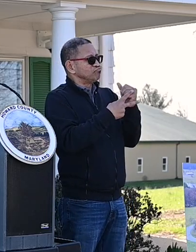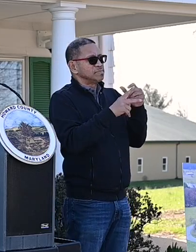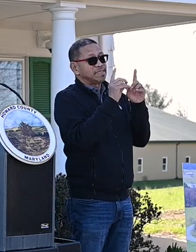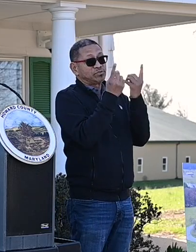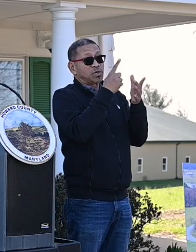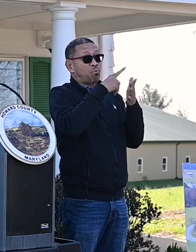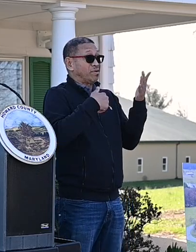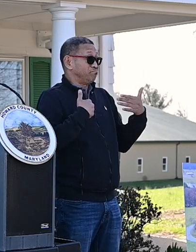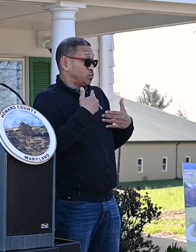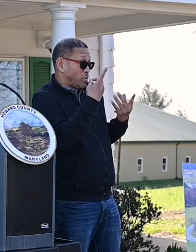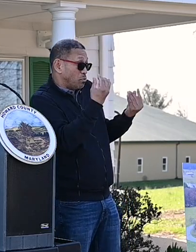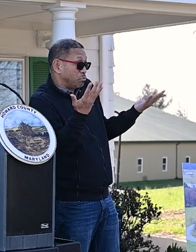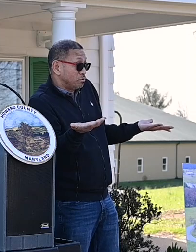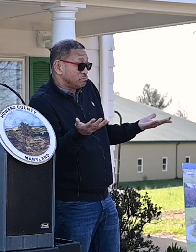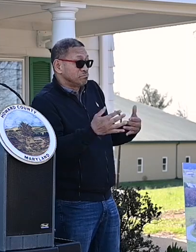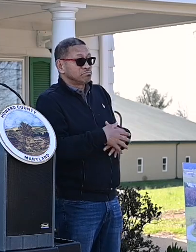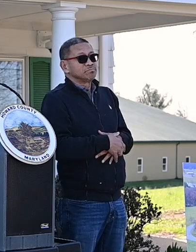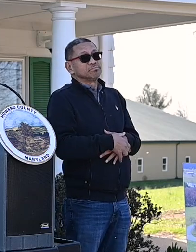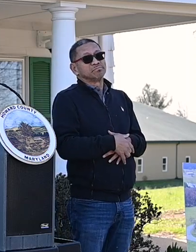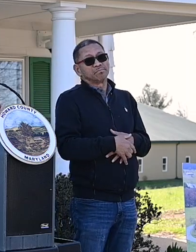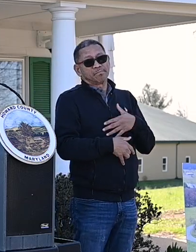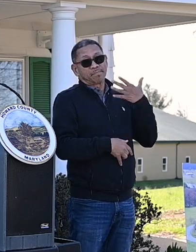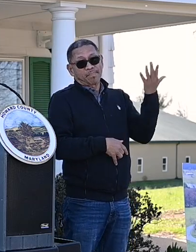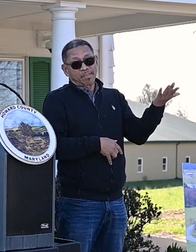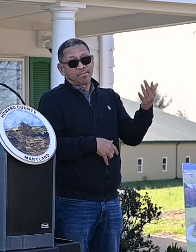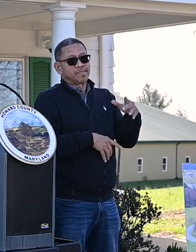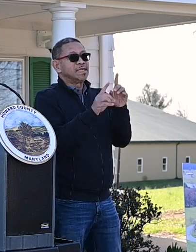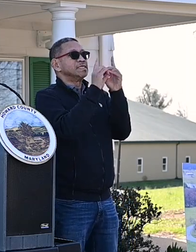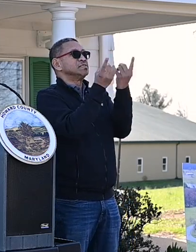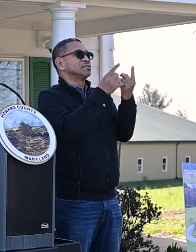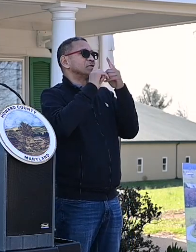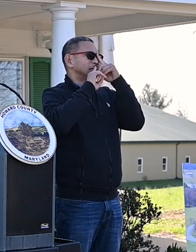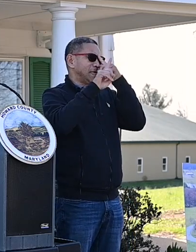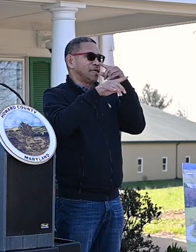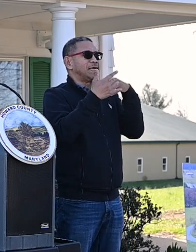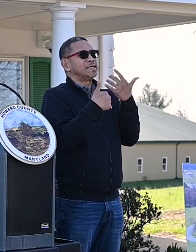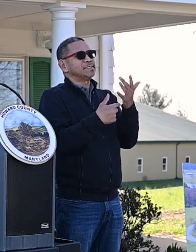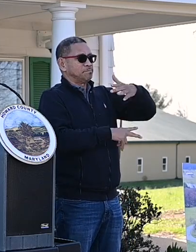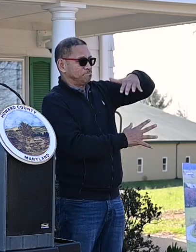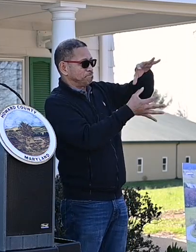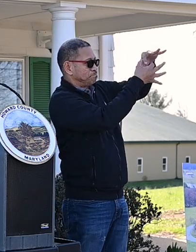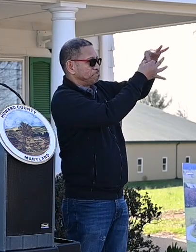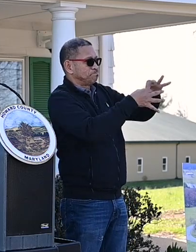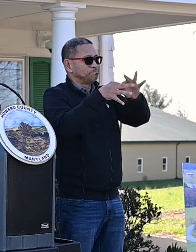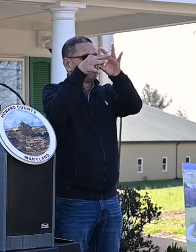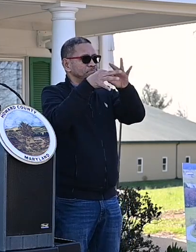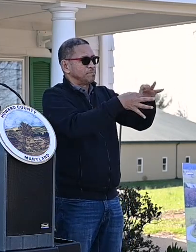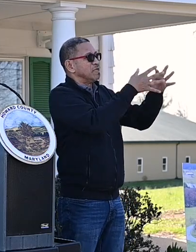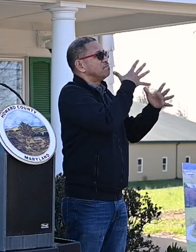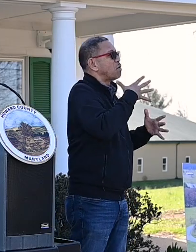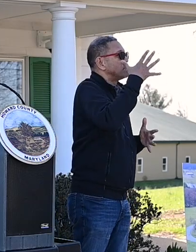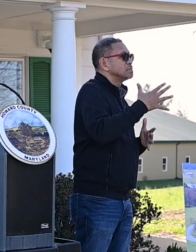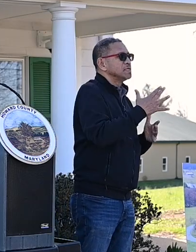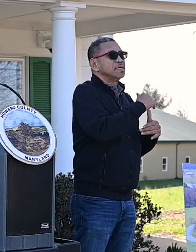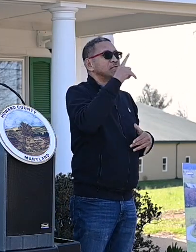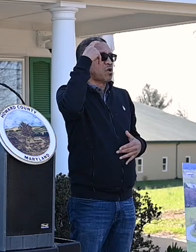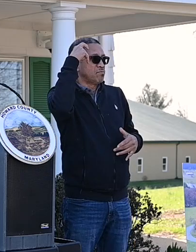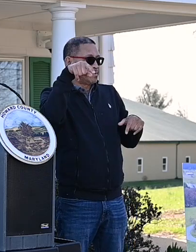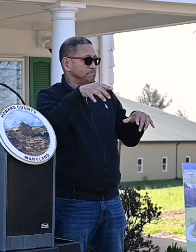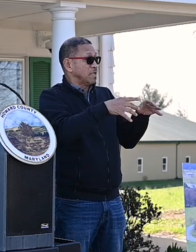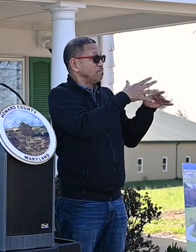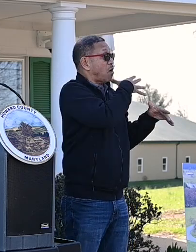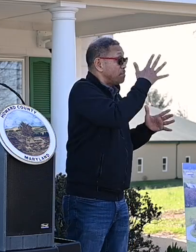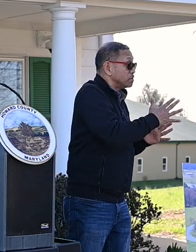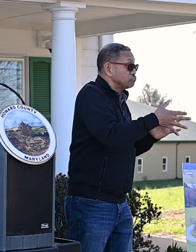familiar with what the Soil Conservation District does, the district is a bridge between the farmers and the government entities.